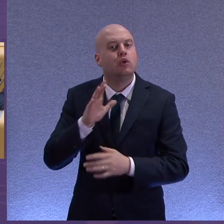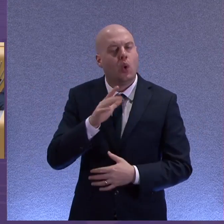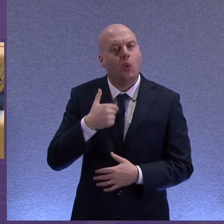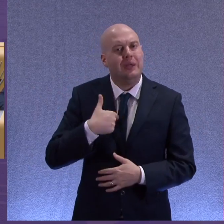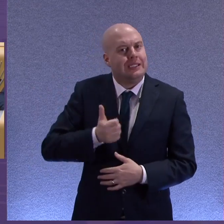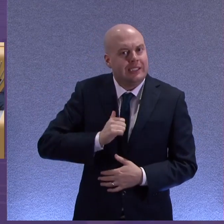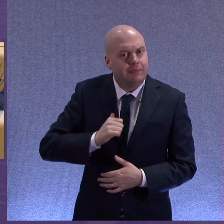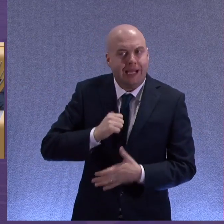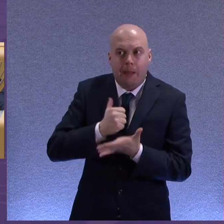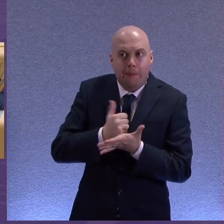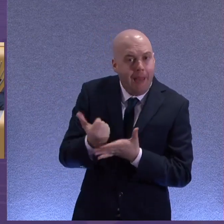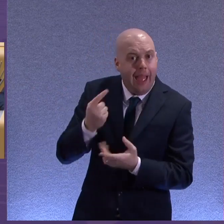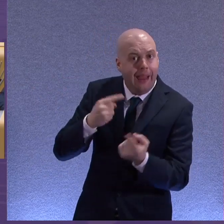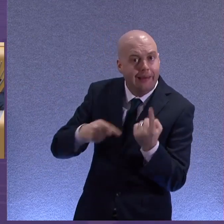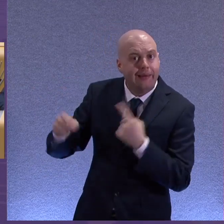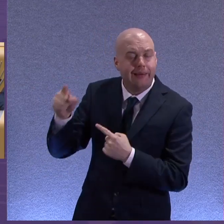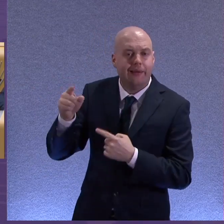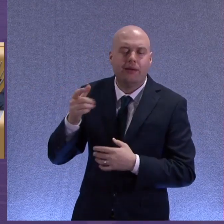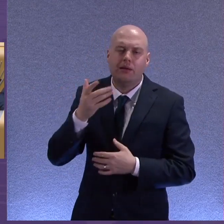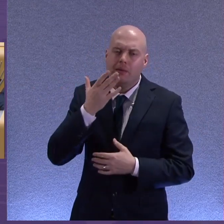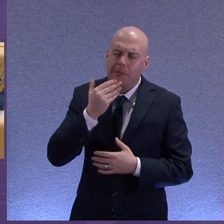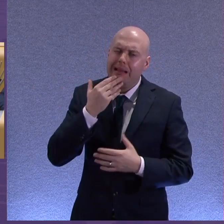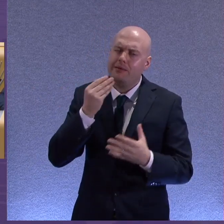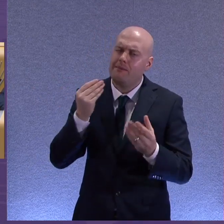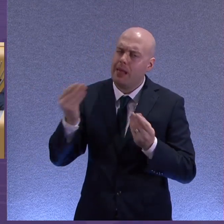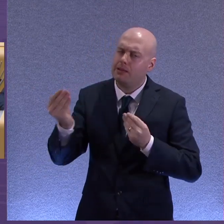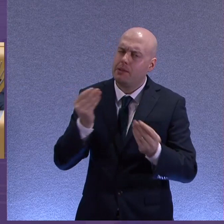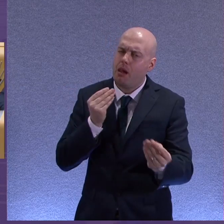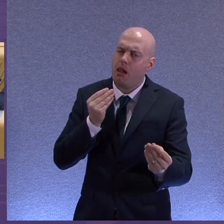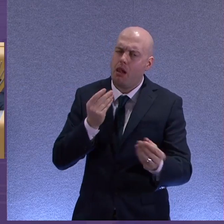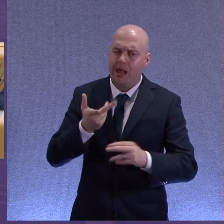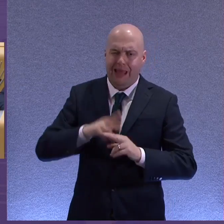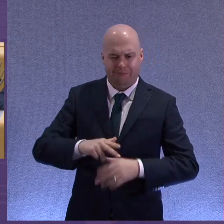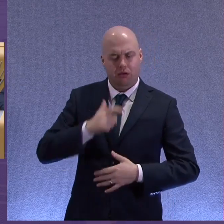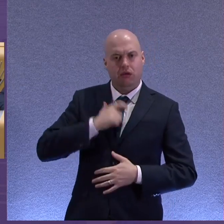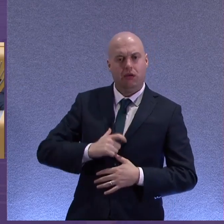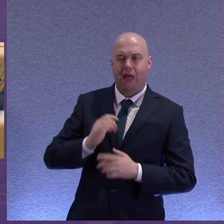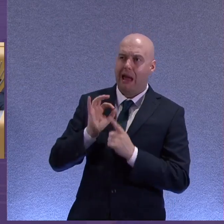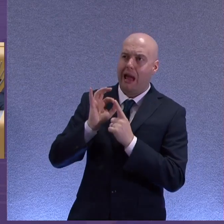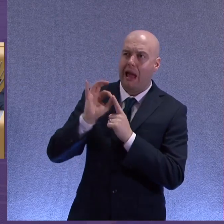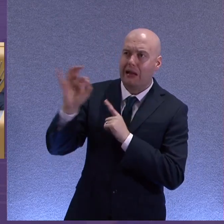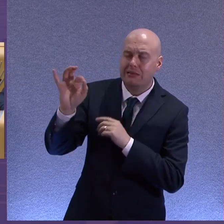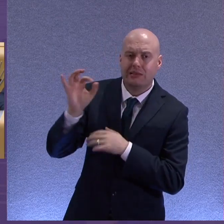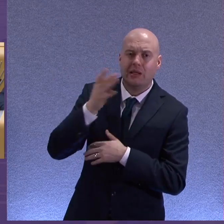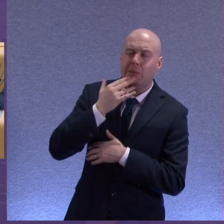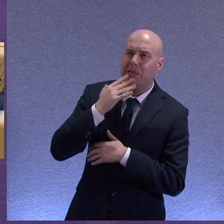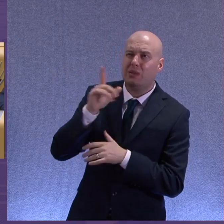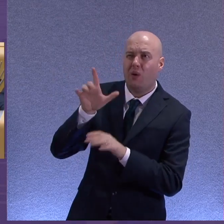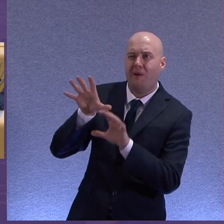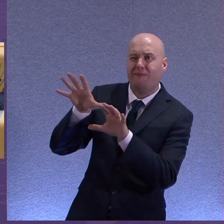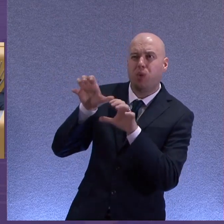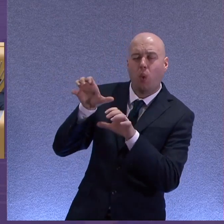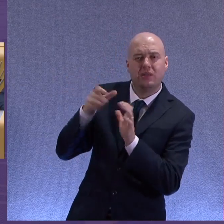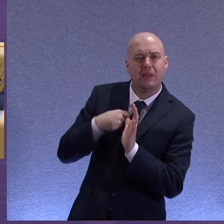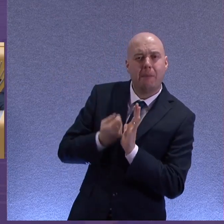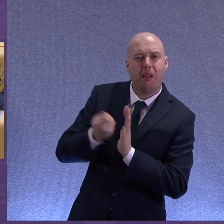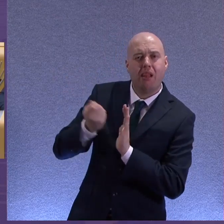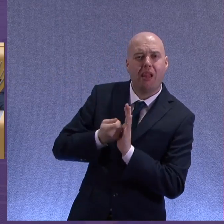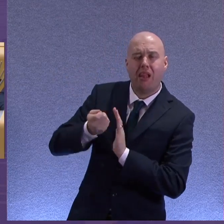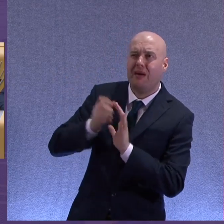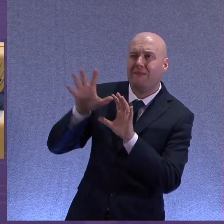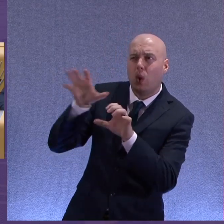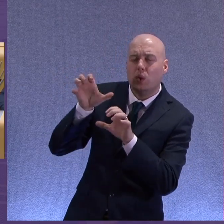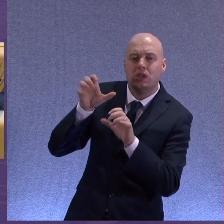look favourably at any requests whatsoever from individuals about payment deferrals and about reducing their costs,